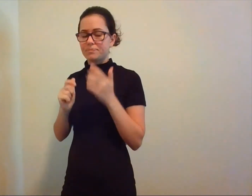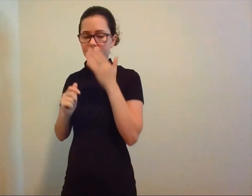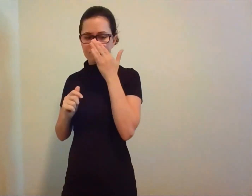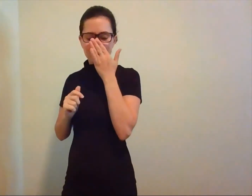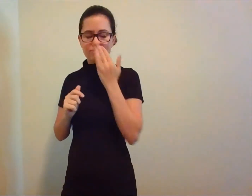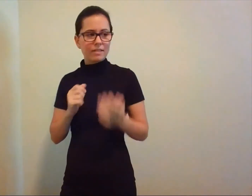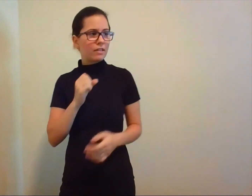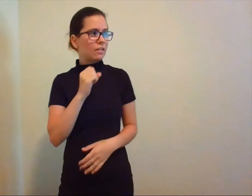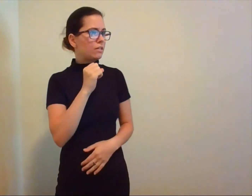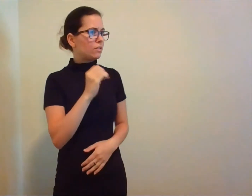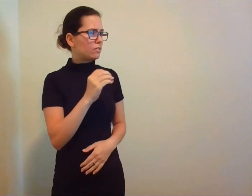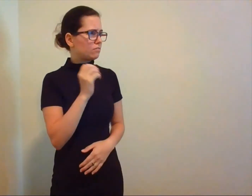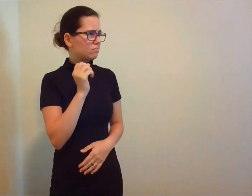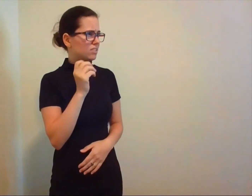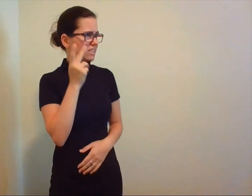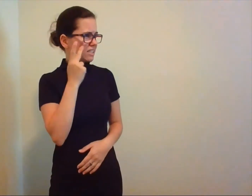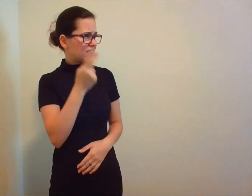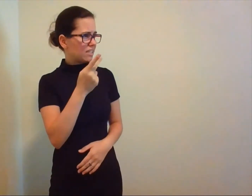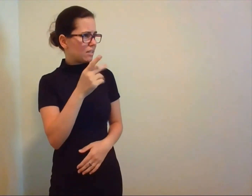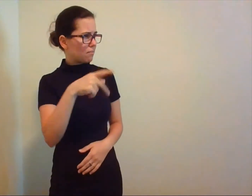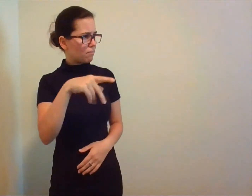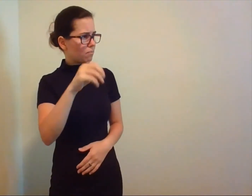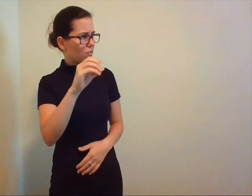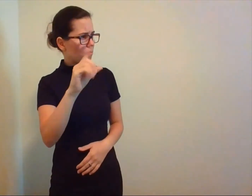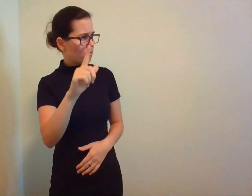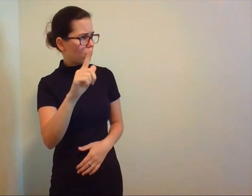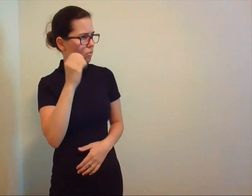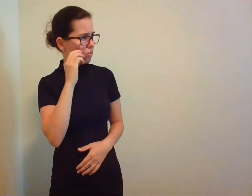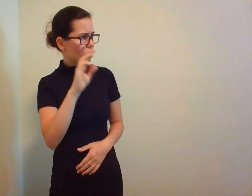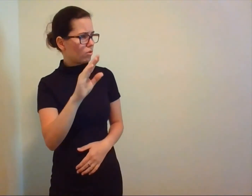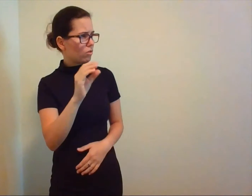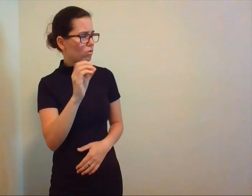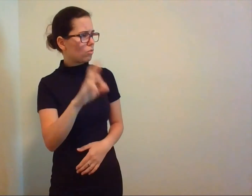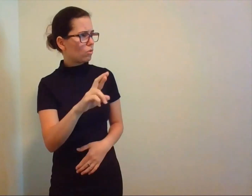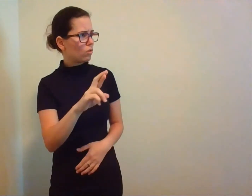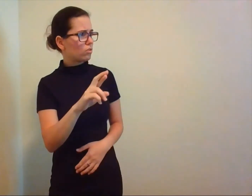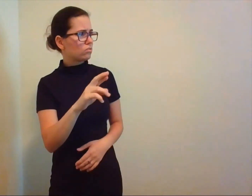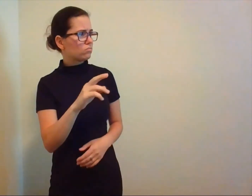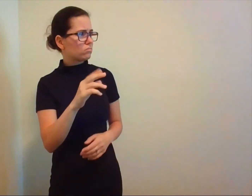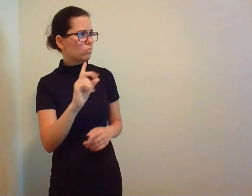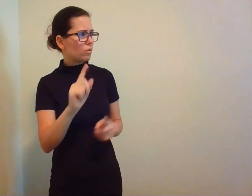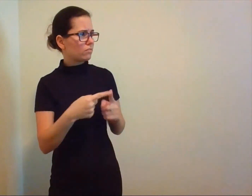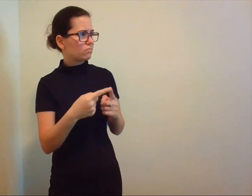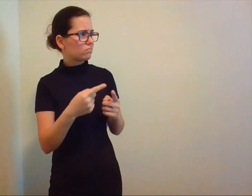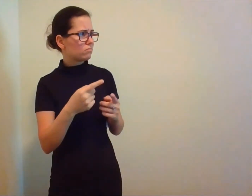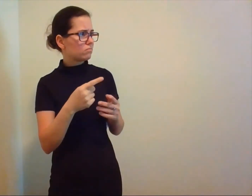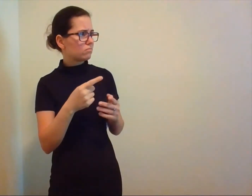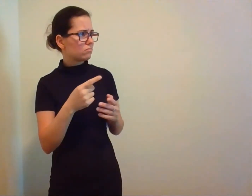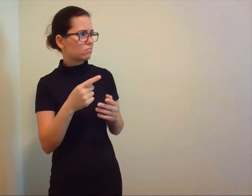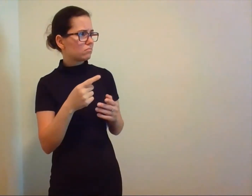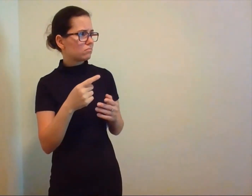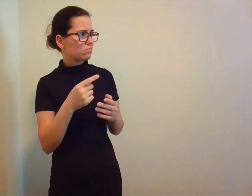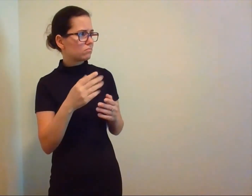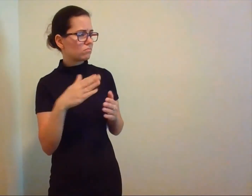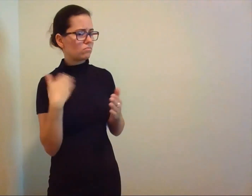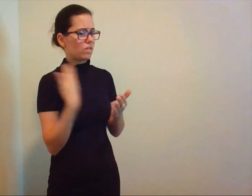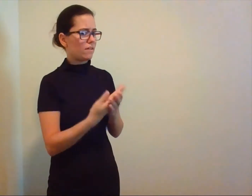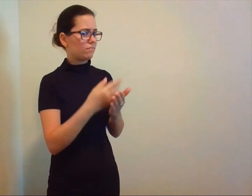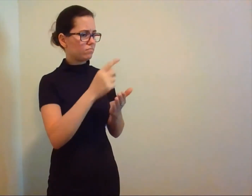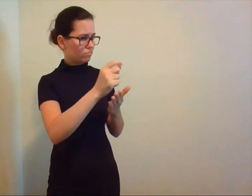checked in. Okay, so then the next morning we decide. We had already made